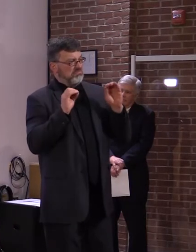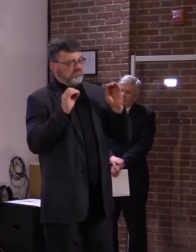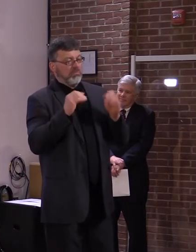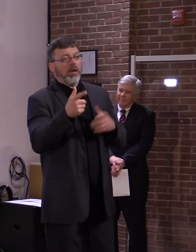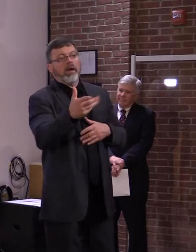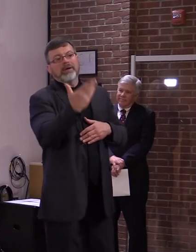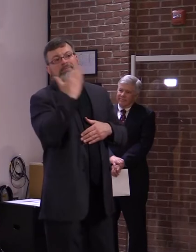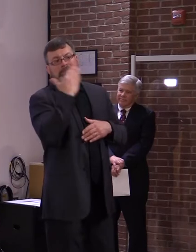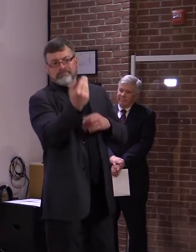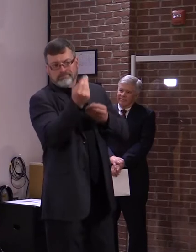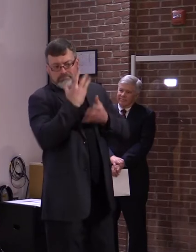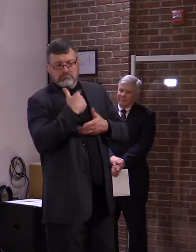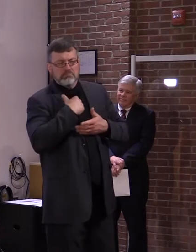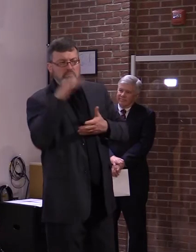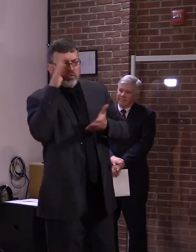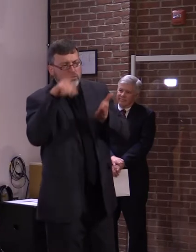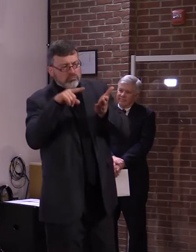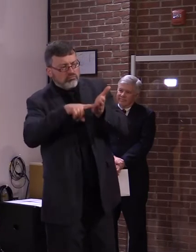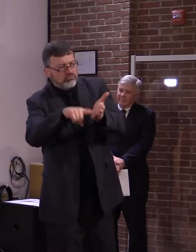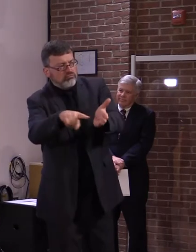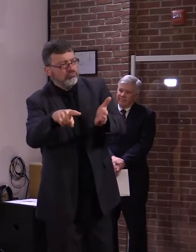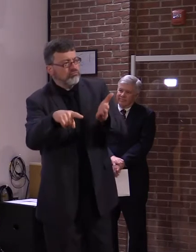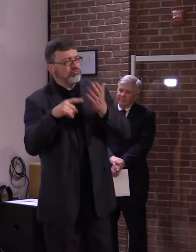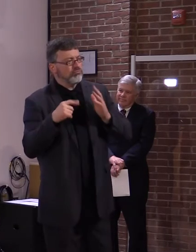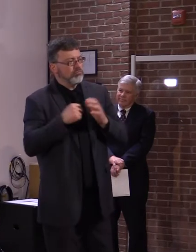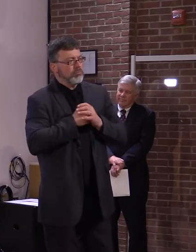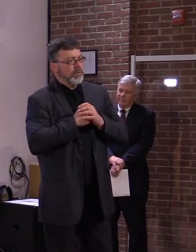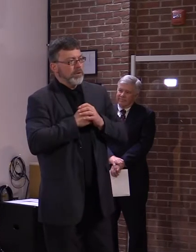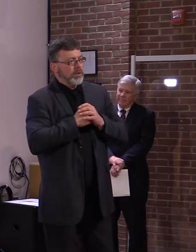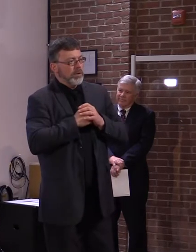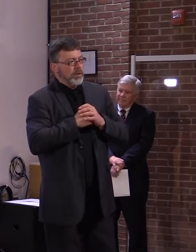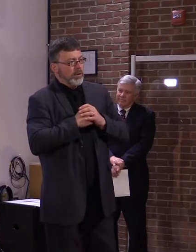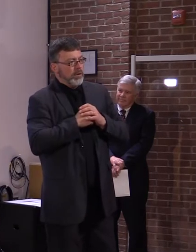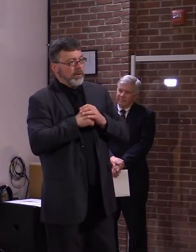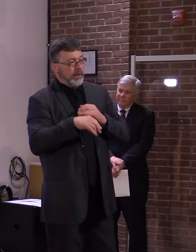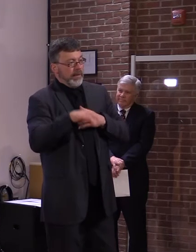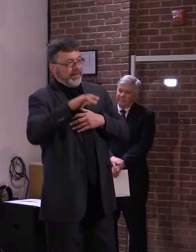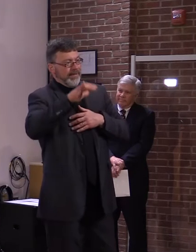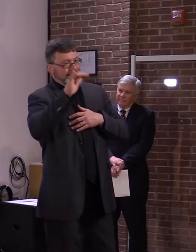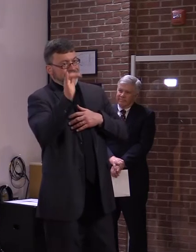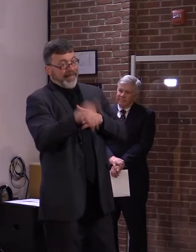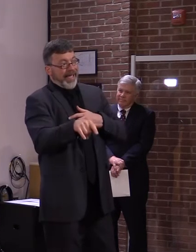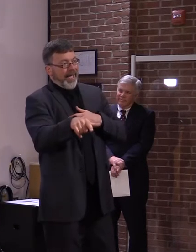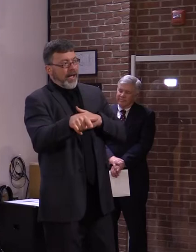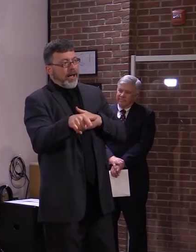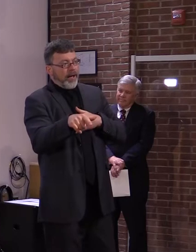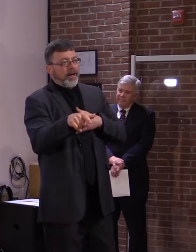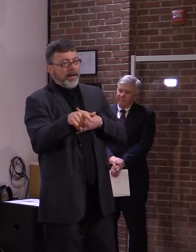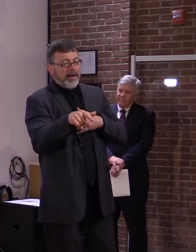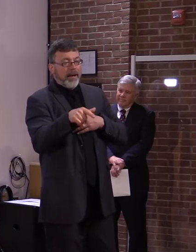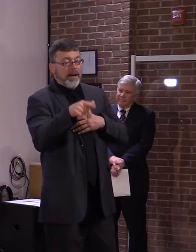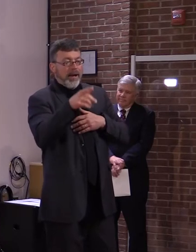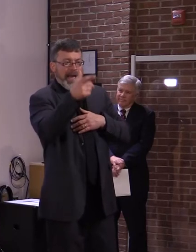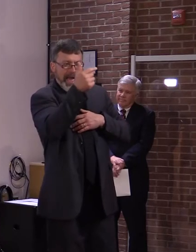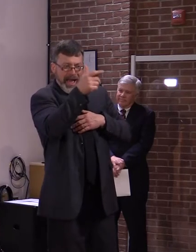as with any story of this nature, there's always two sides to the story.